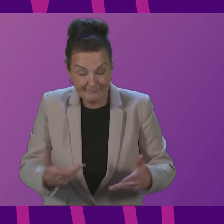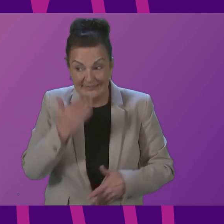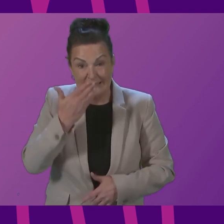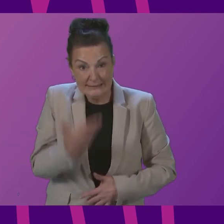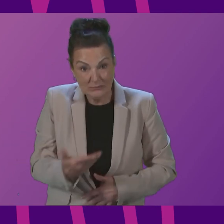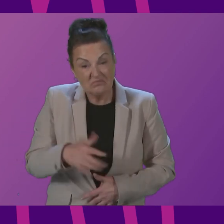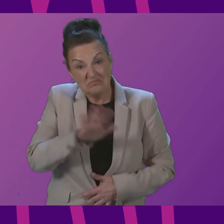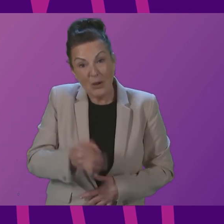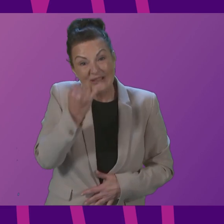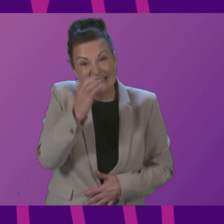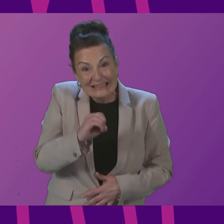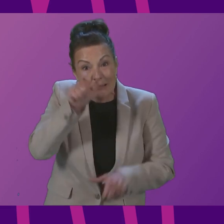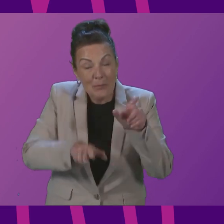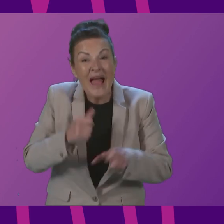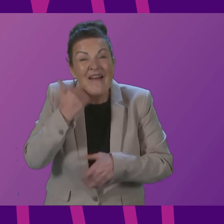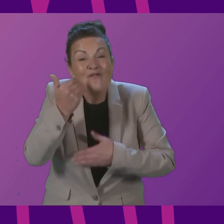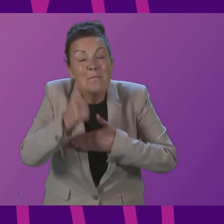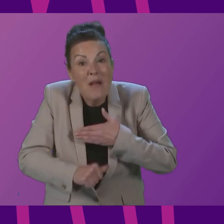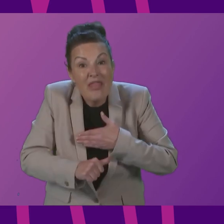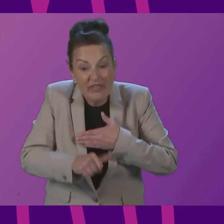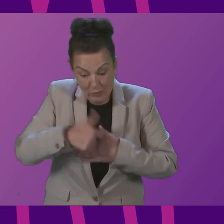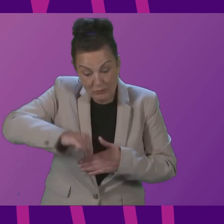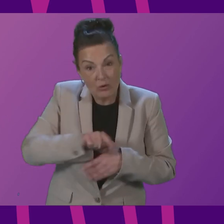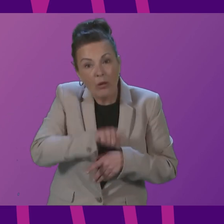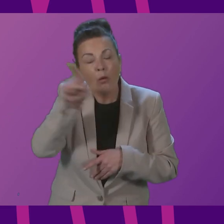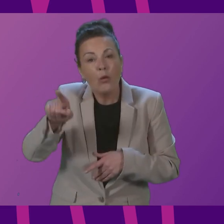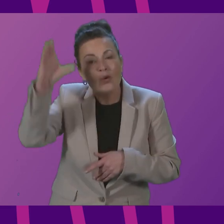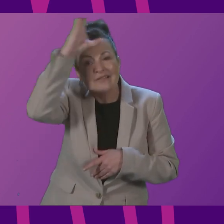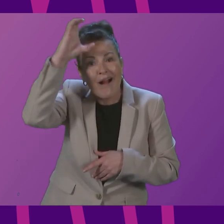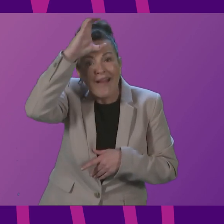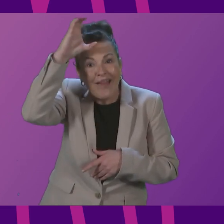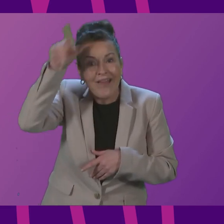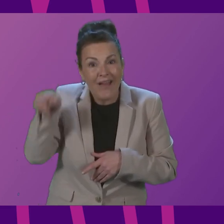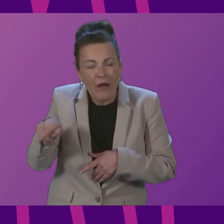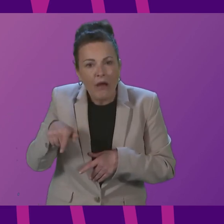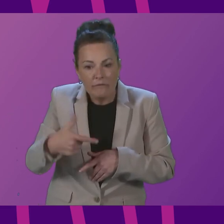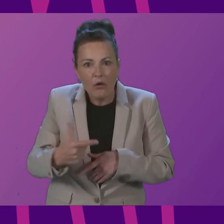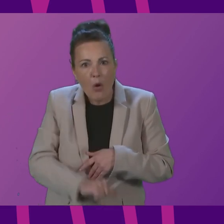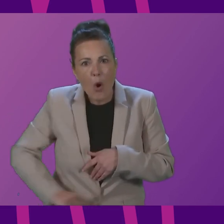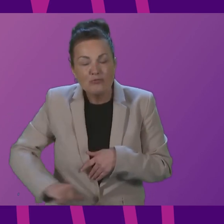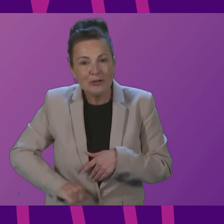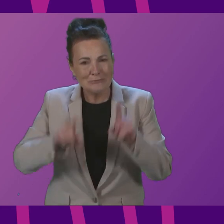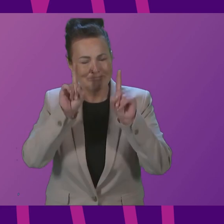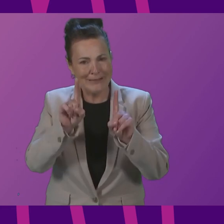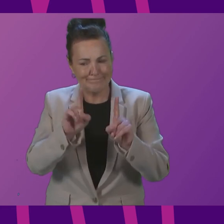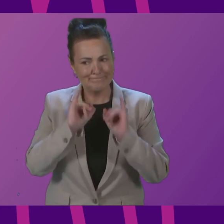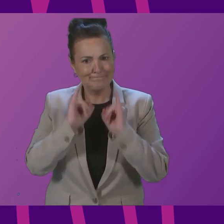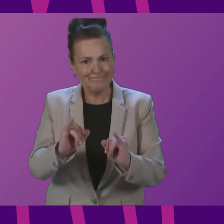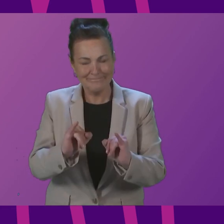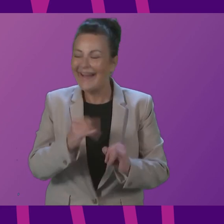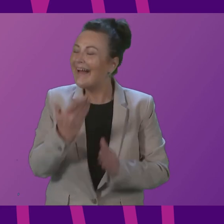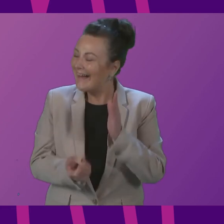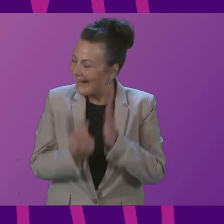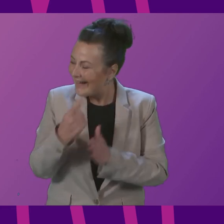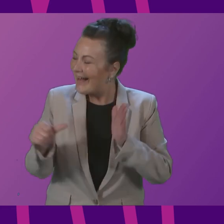month from Scotland to Turkey however we're seeing an alarming number of patients returning from overseas surgery with no effective aftercare plan as I was told